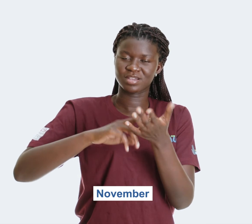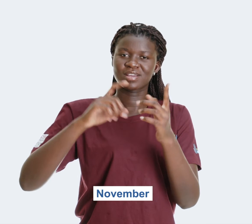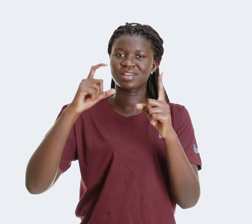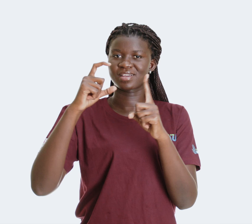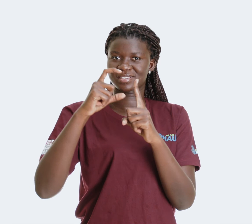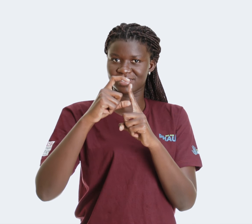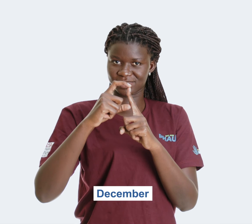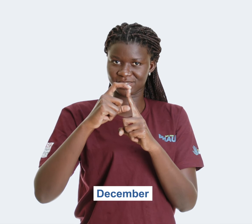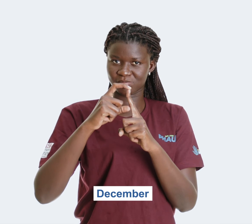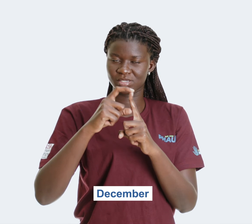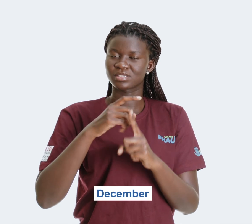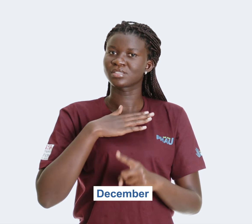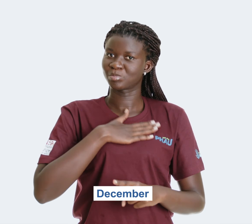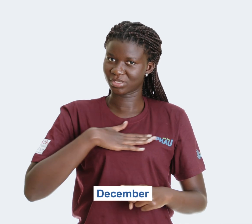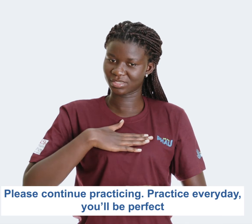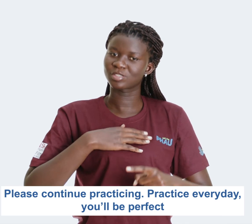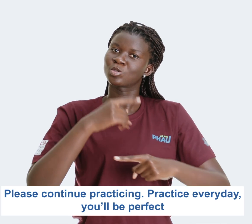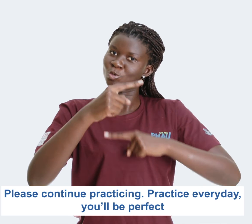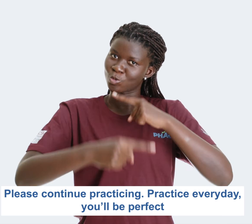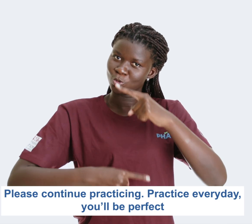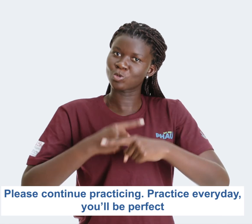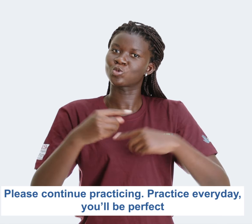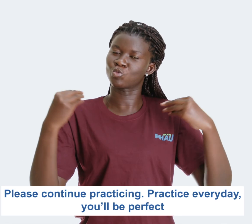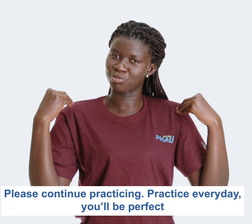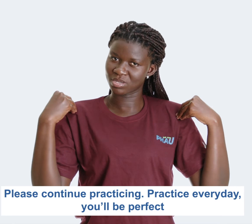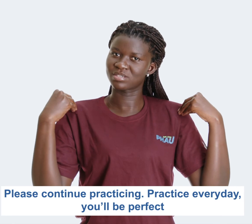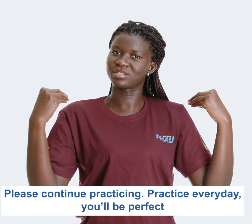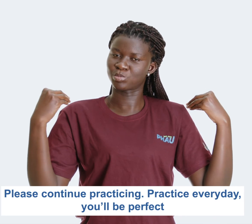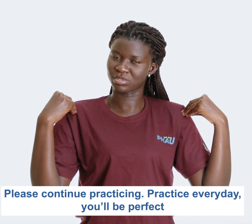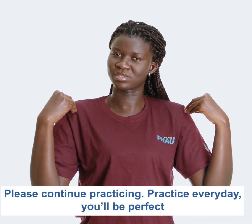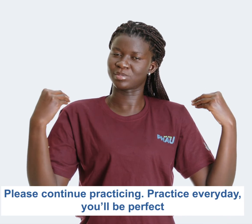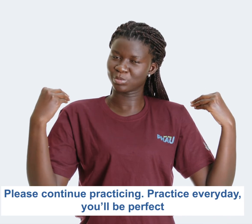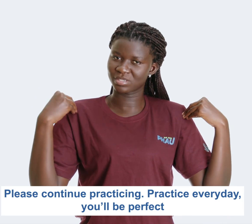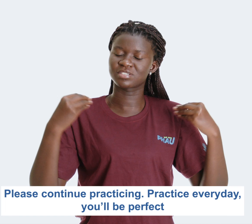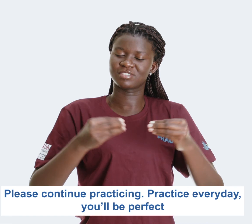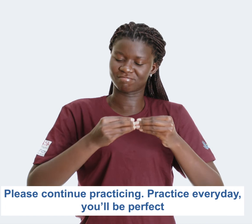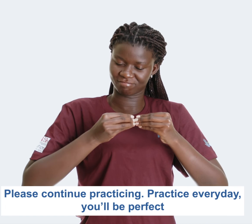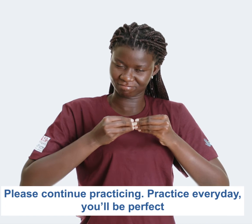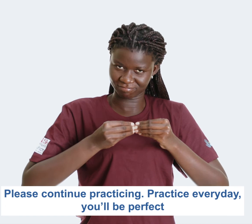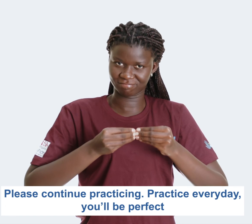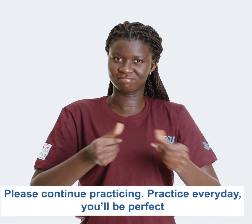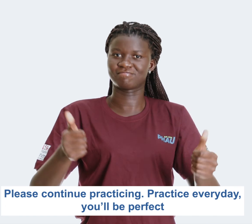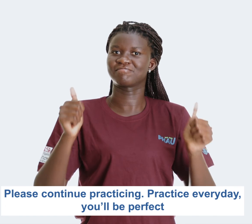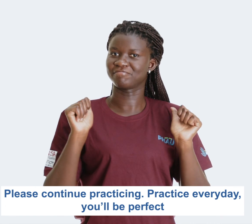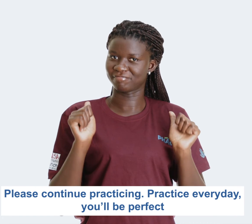November, December. Please continue practicing. Practice every day, you'll be